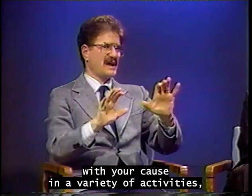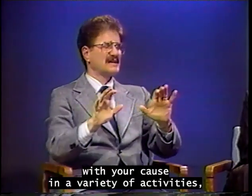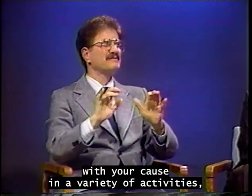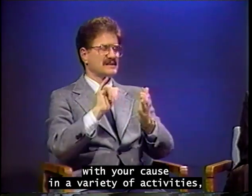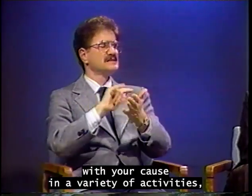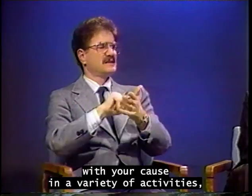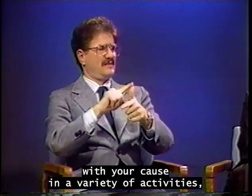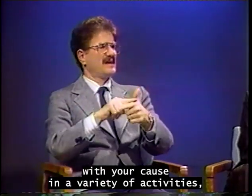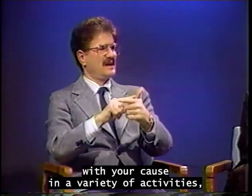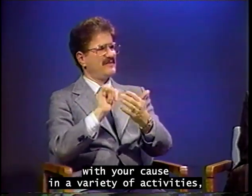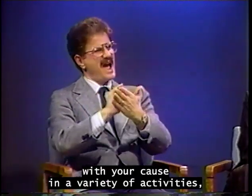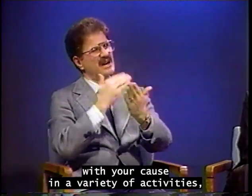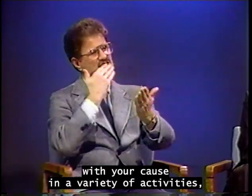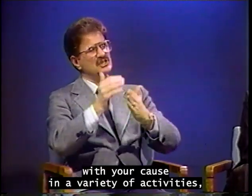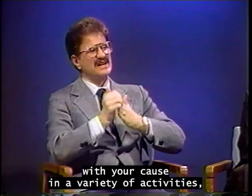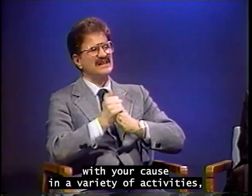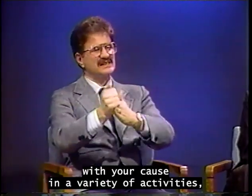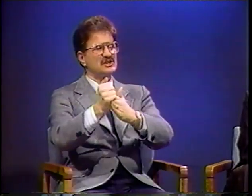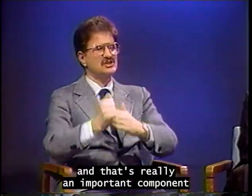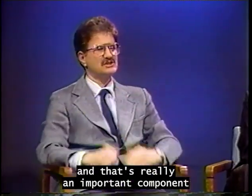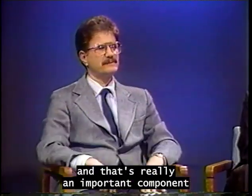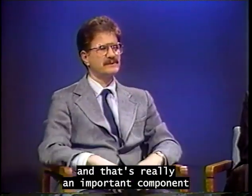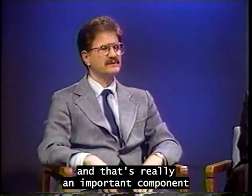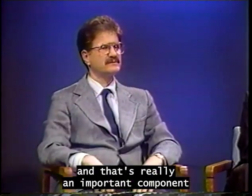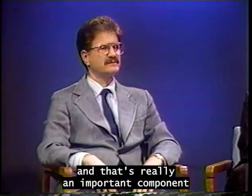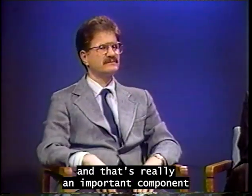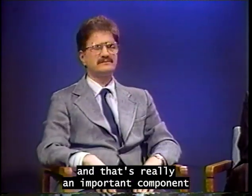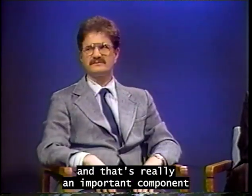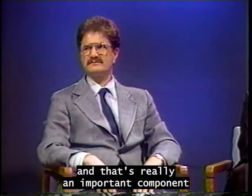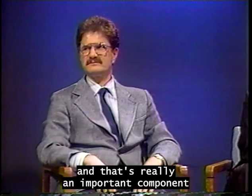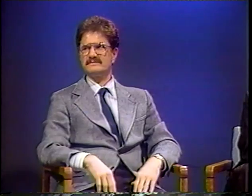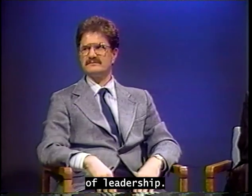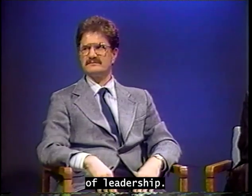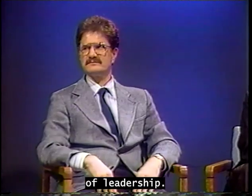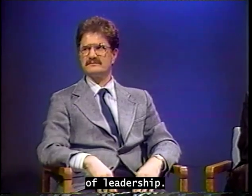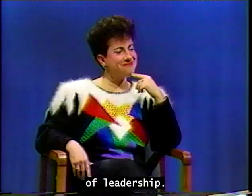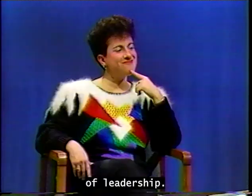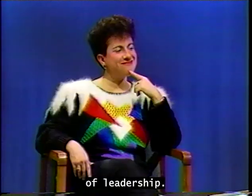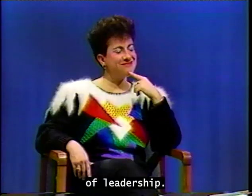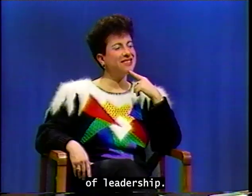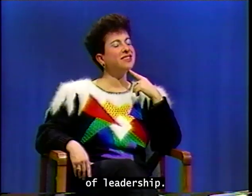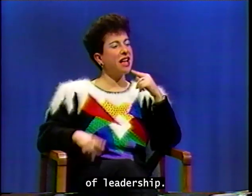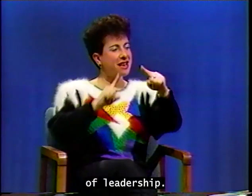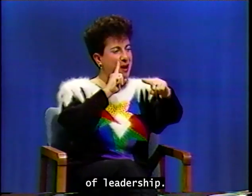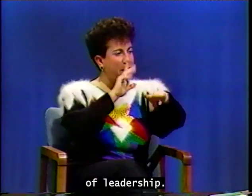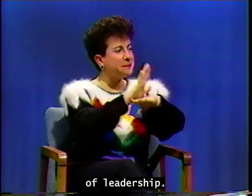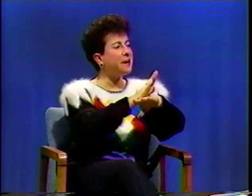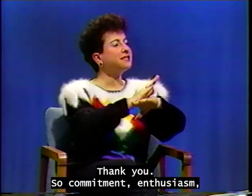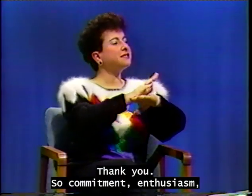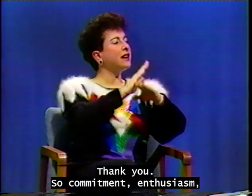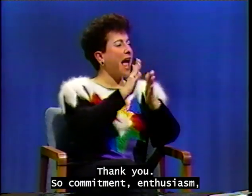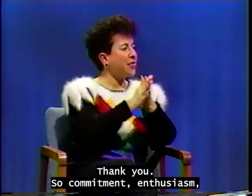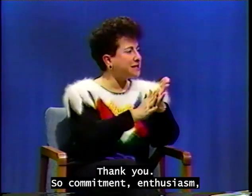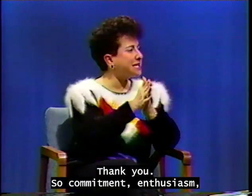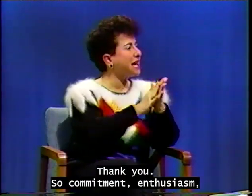cause in a variety of activities, and that's really an important component of leadership. Thank you. So